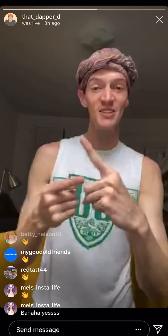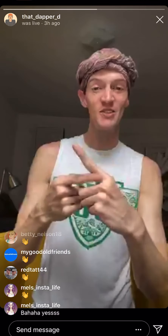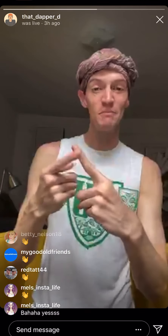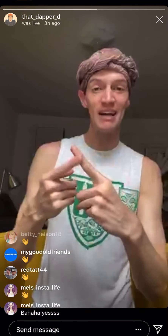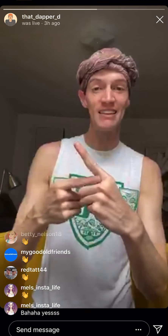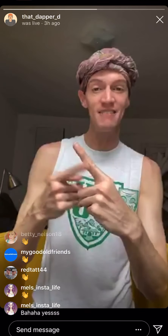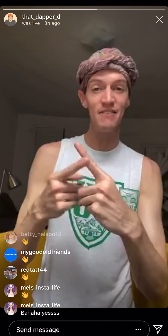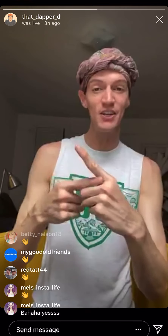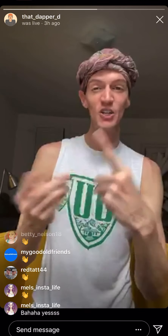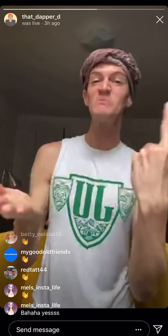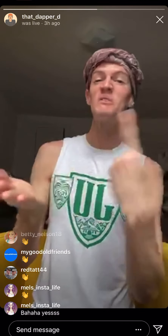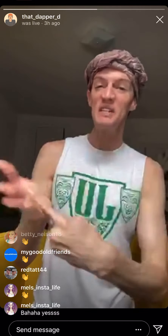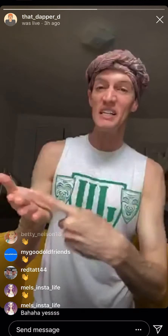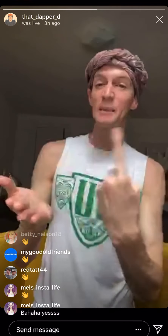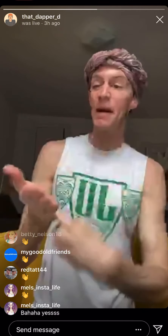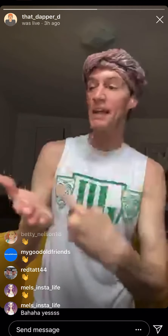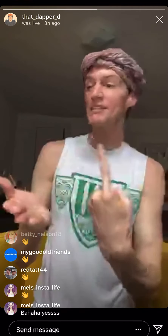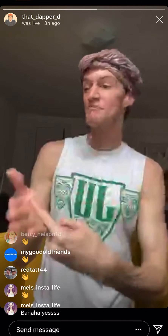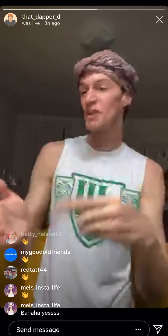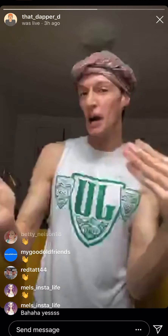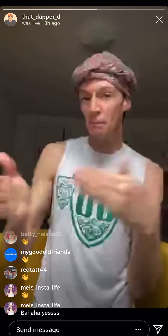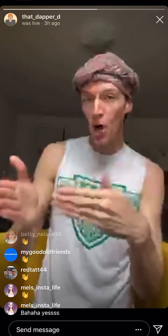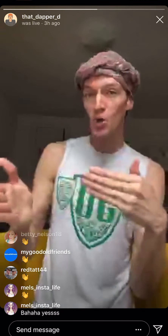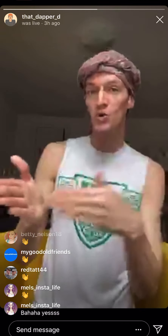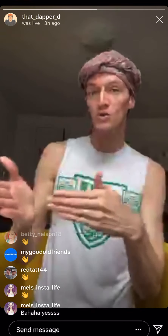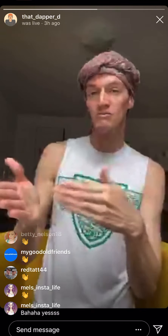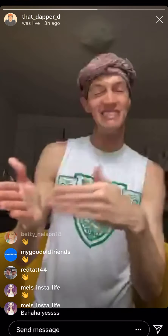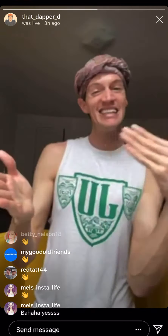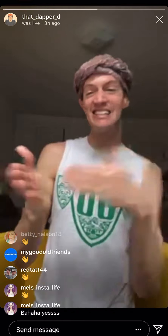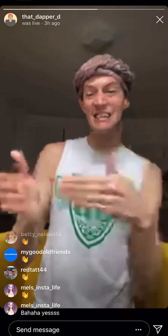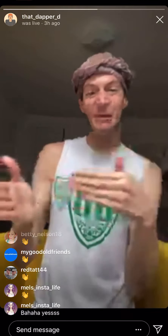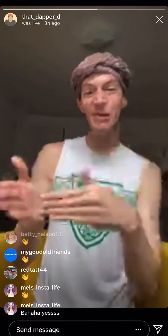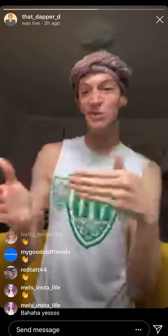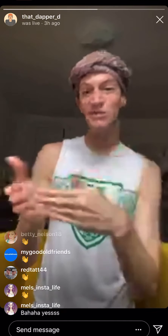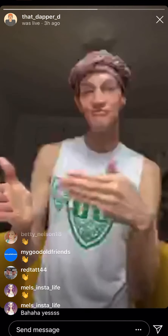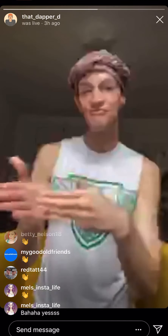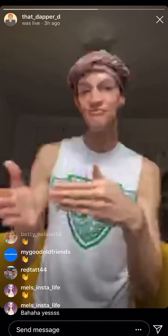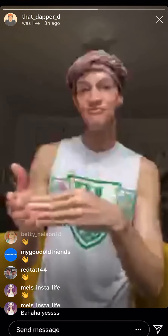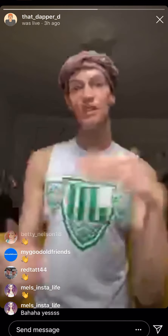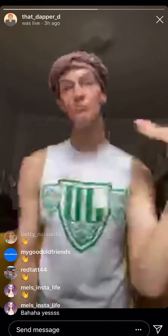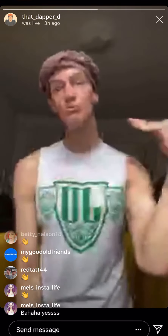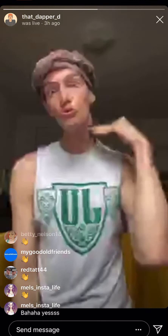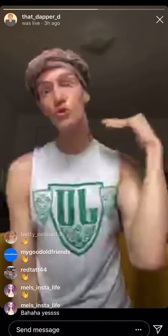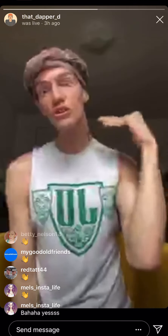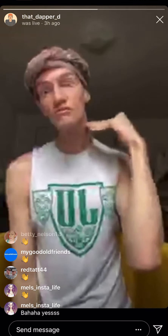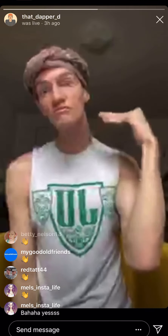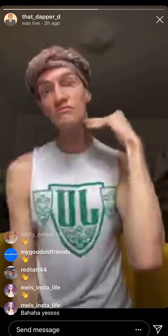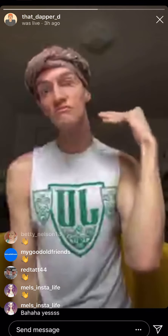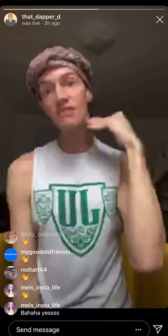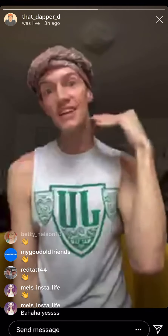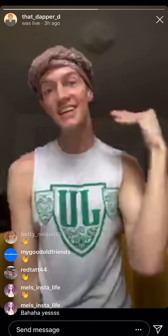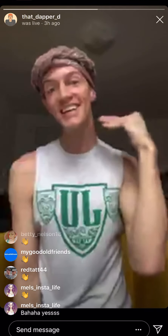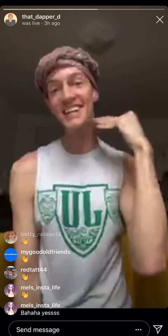smack the finger debate oppose is oppose broke are you